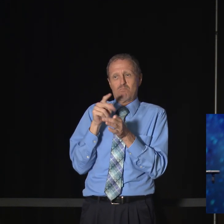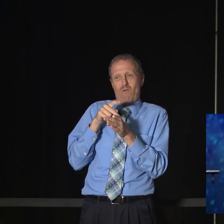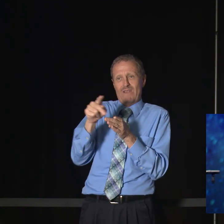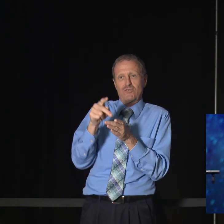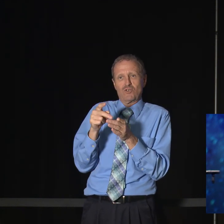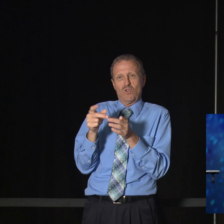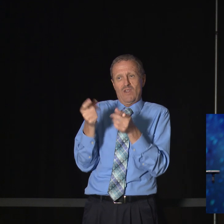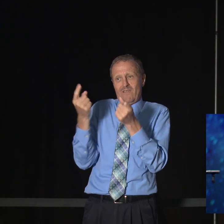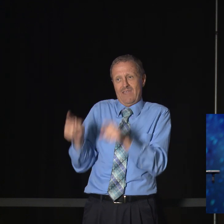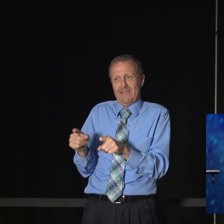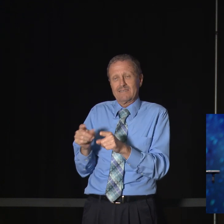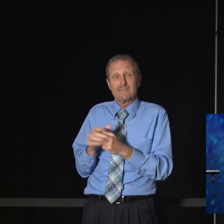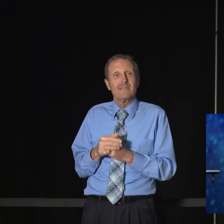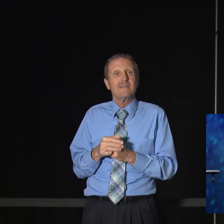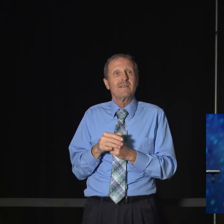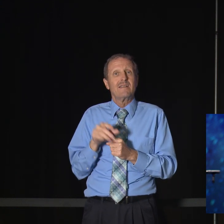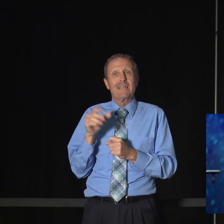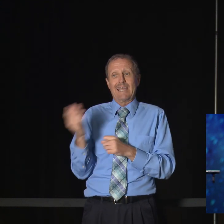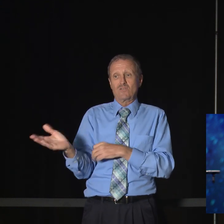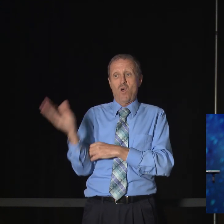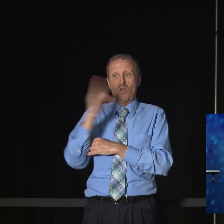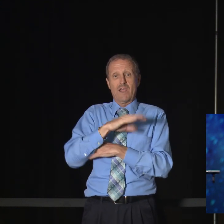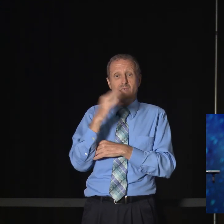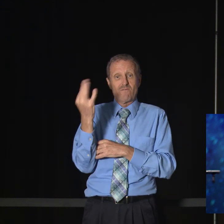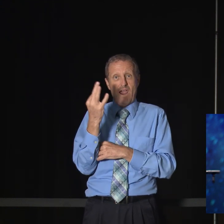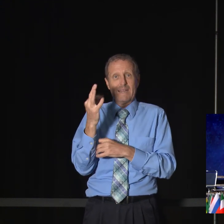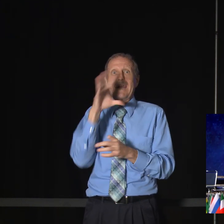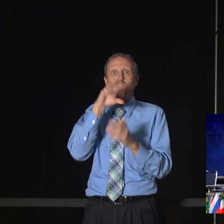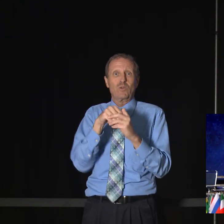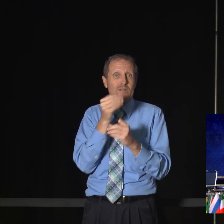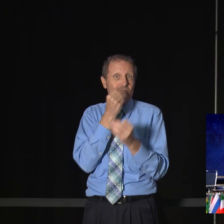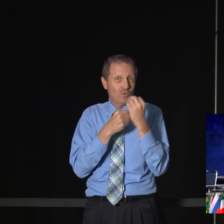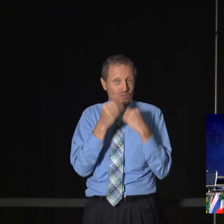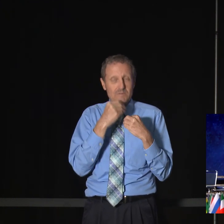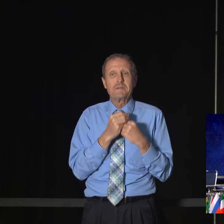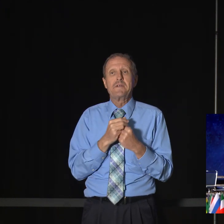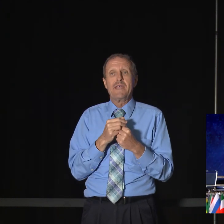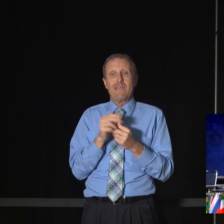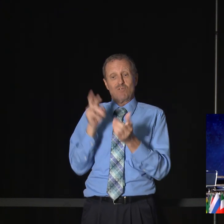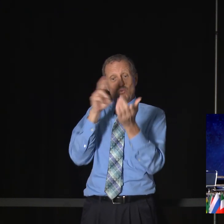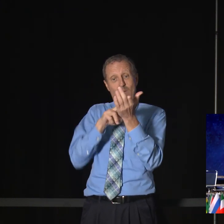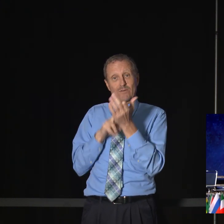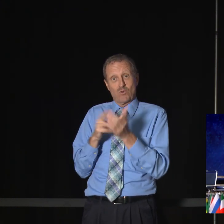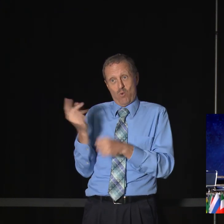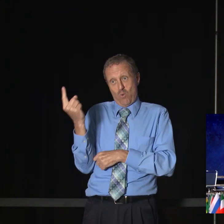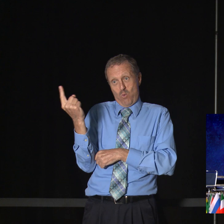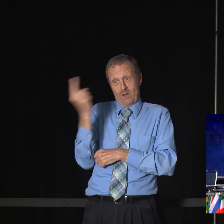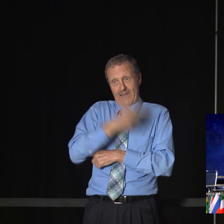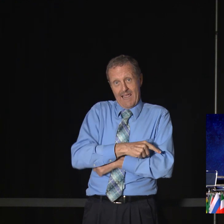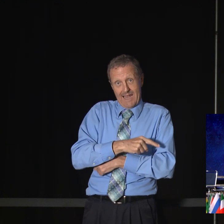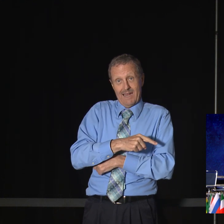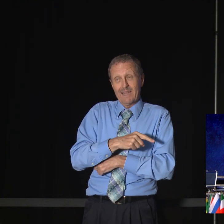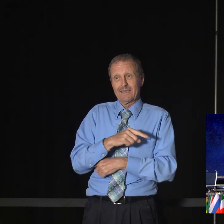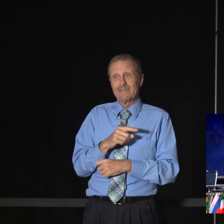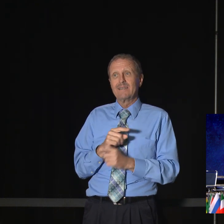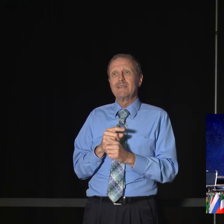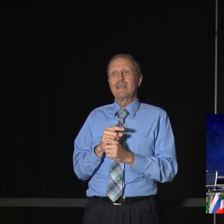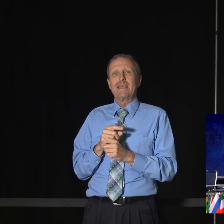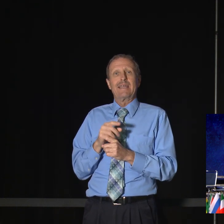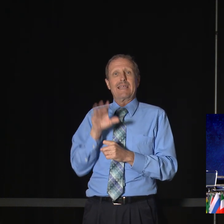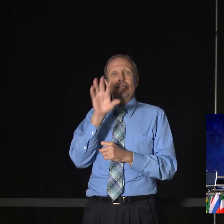Young Professionals event is all-day Friday, meals included. And if you register for that one-day Young Professionals event, it's